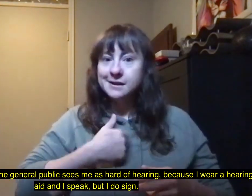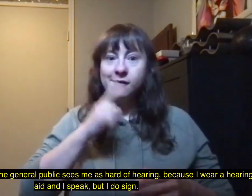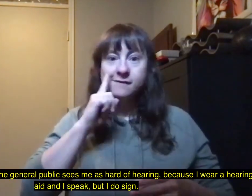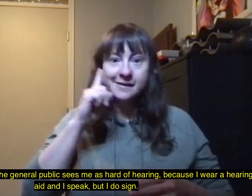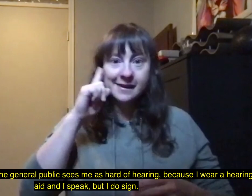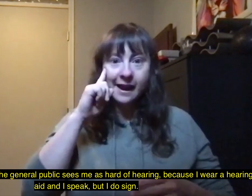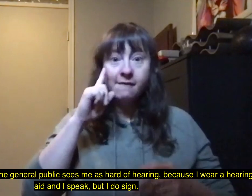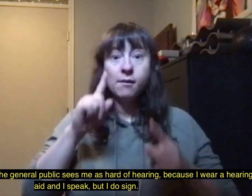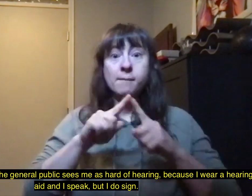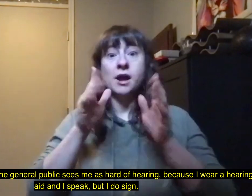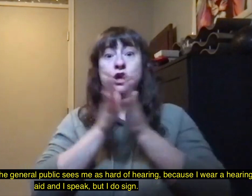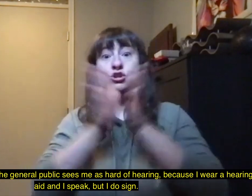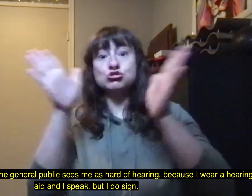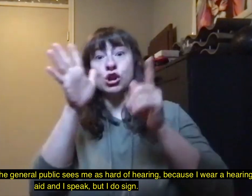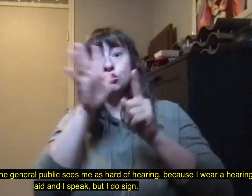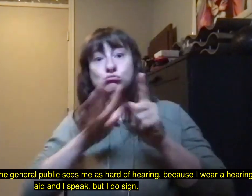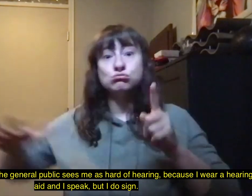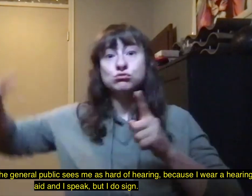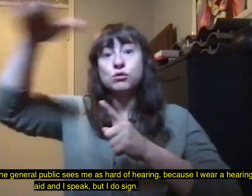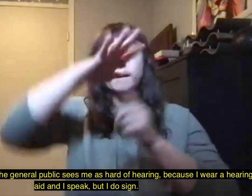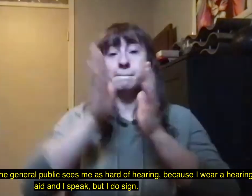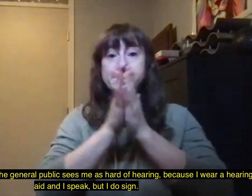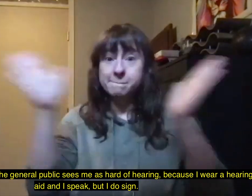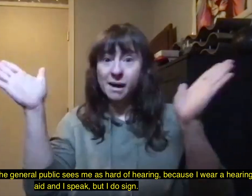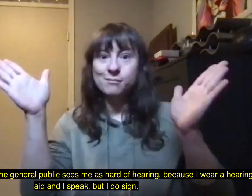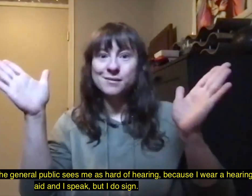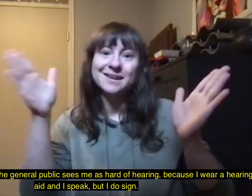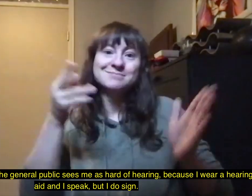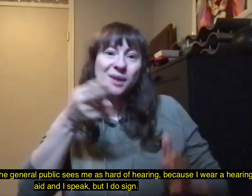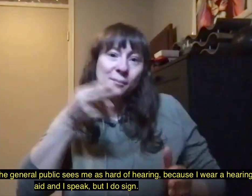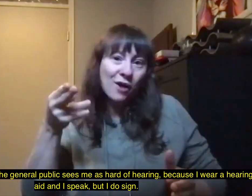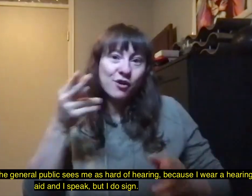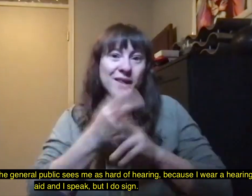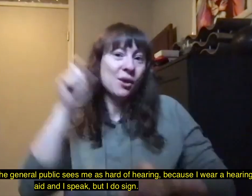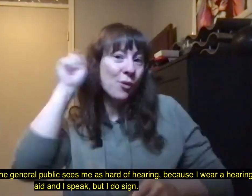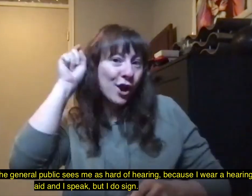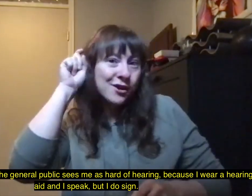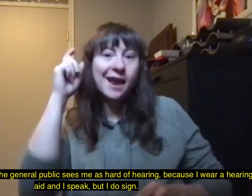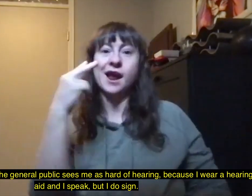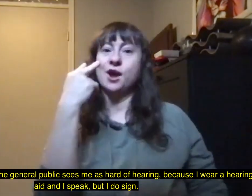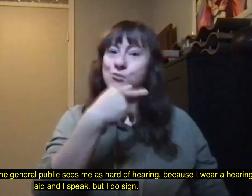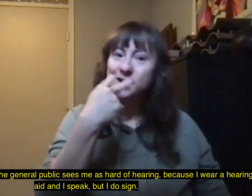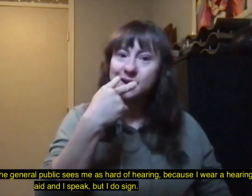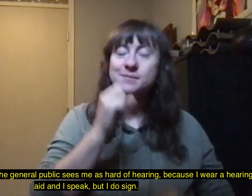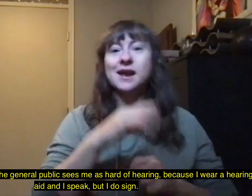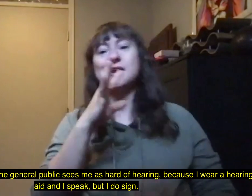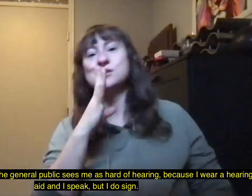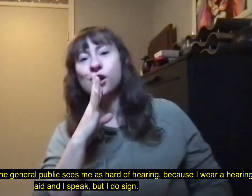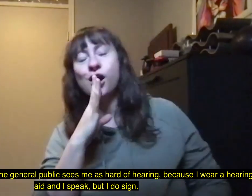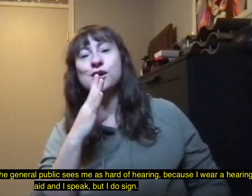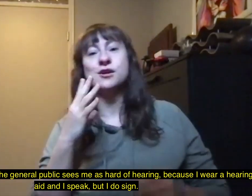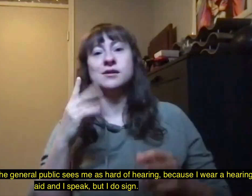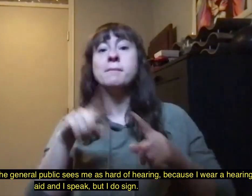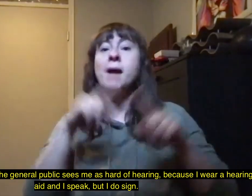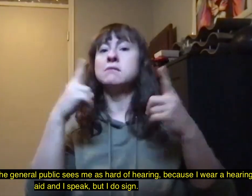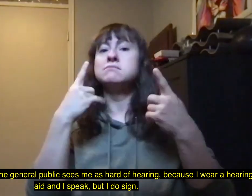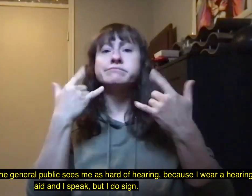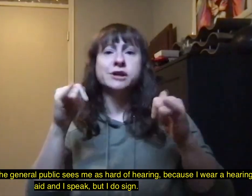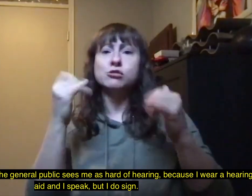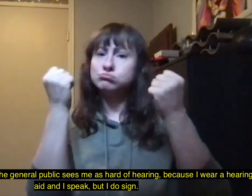I identify as deaf, but the general public sees me as hard of hearing because I wear a hearing aid and I speak, but I